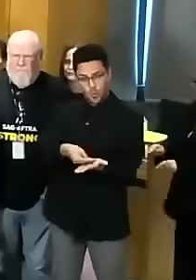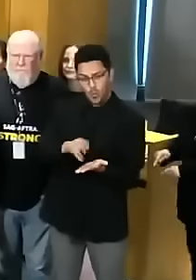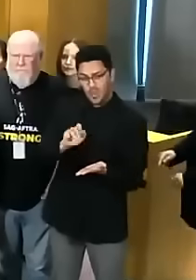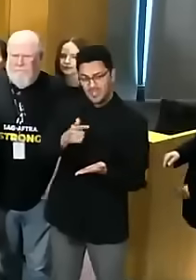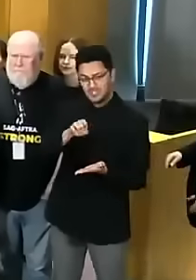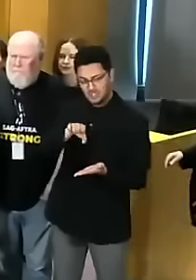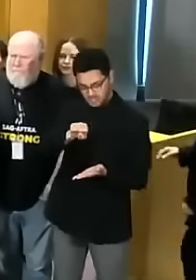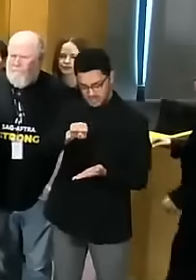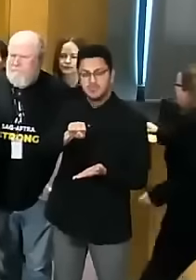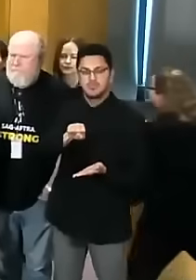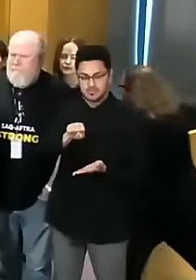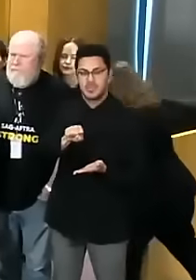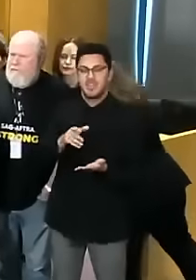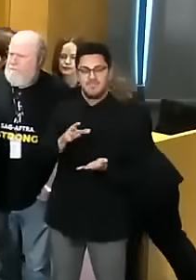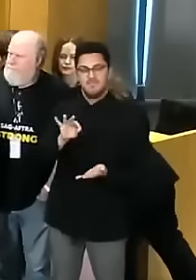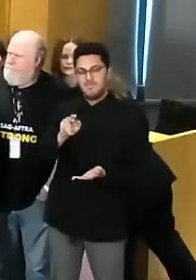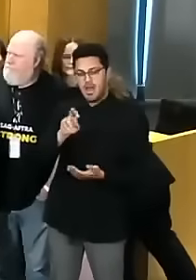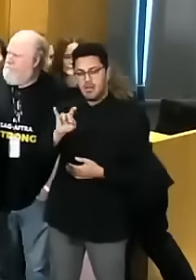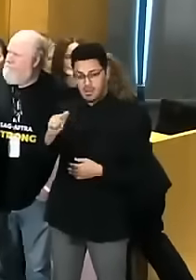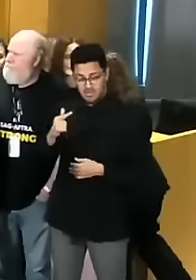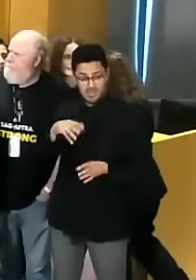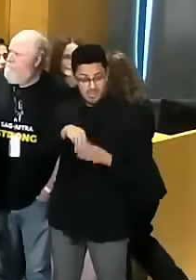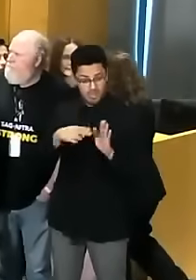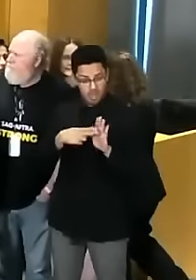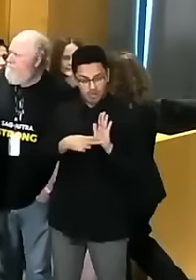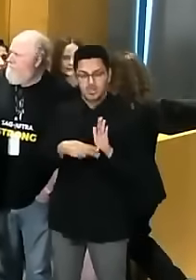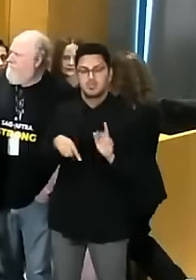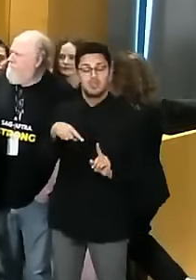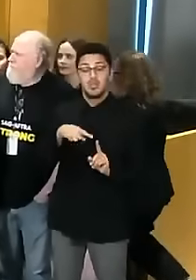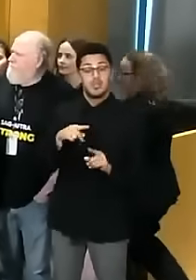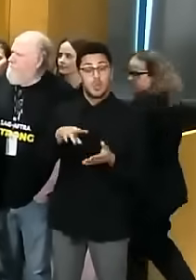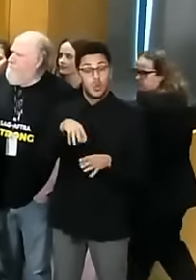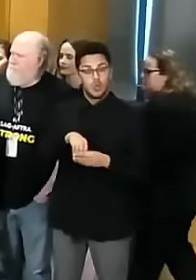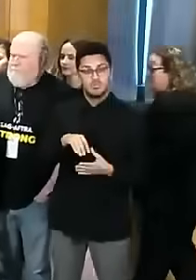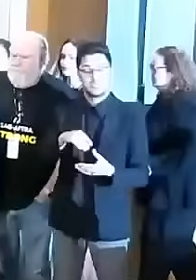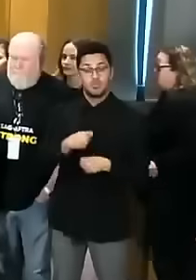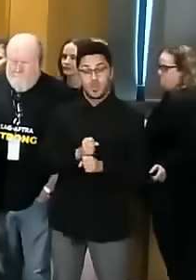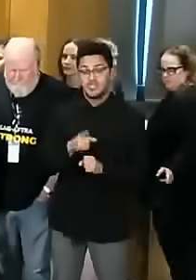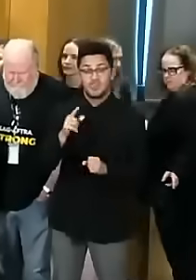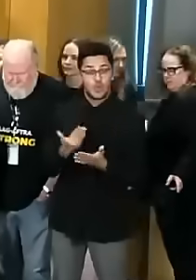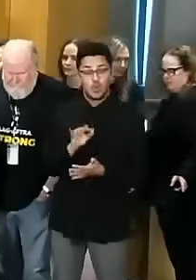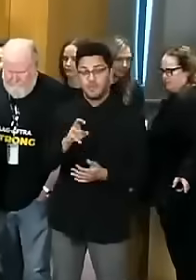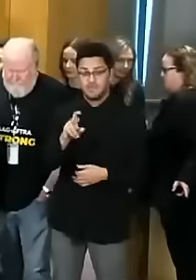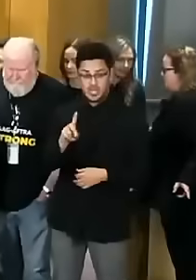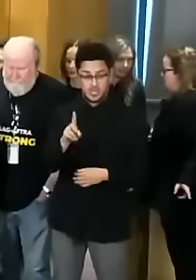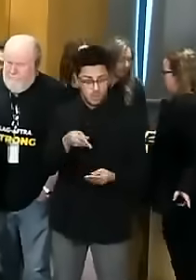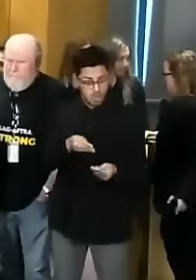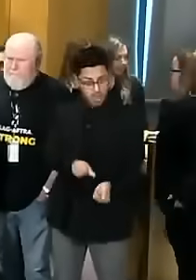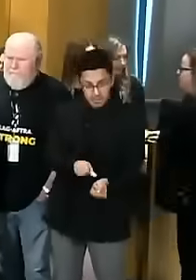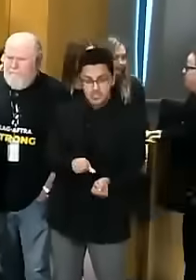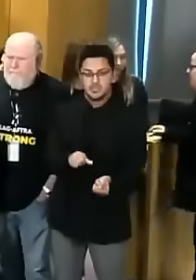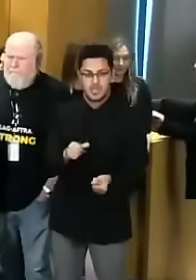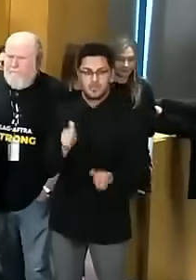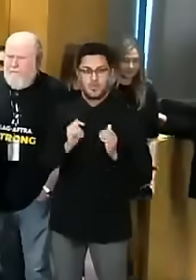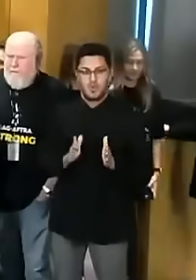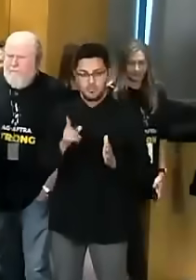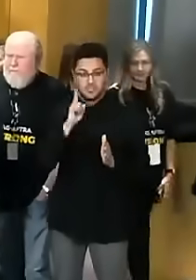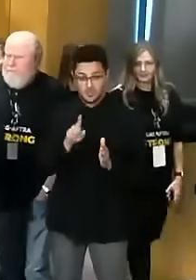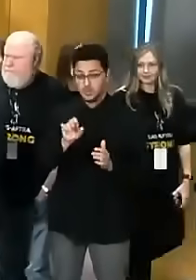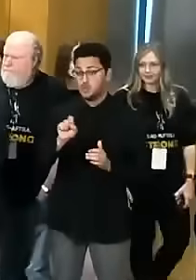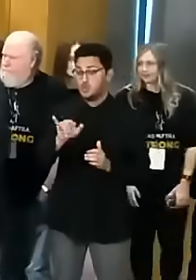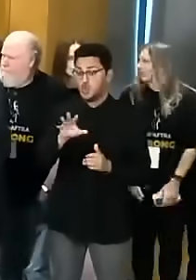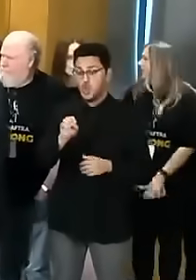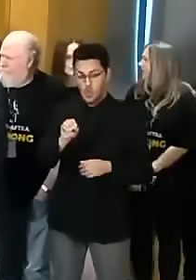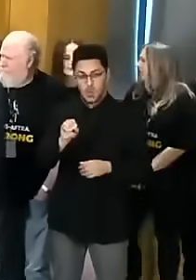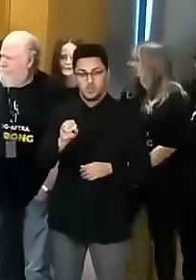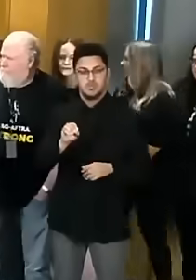plan funding over the term of the contract. That includes the creation of a new fund to compensate performers for streaming exhibition that will be